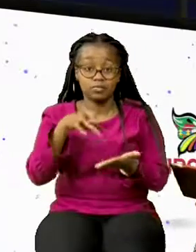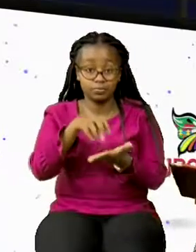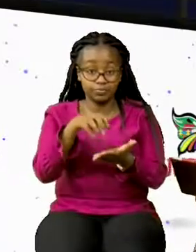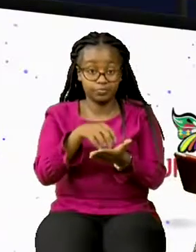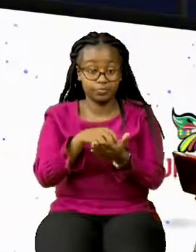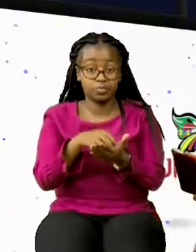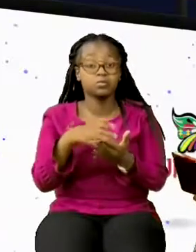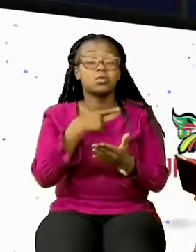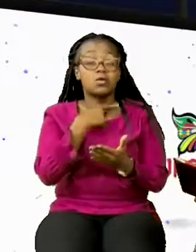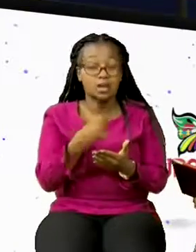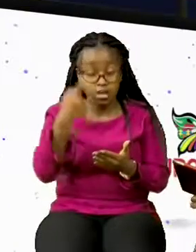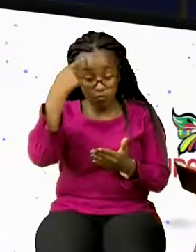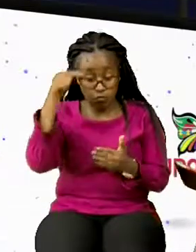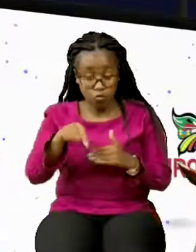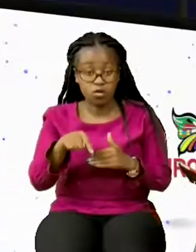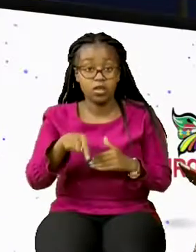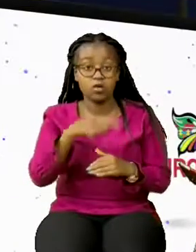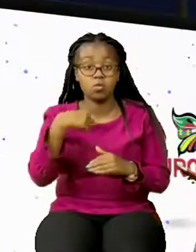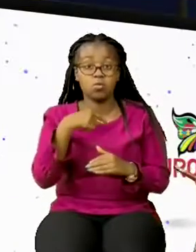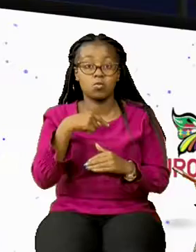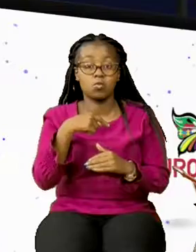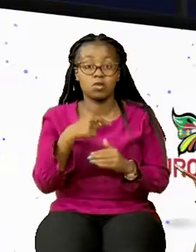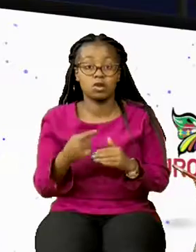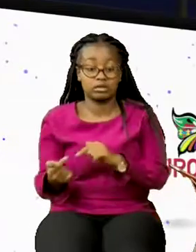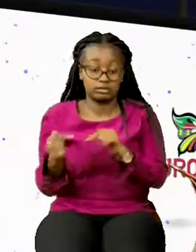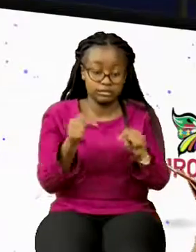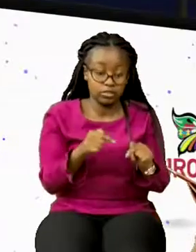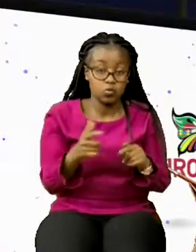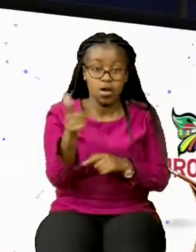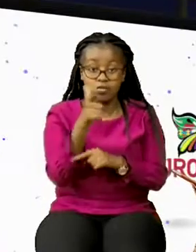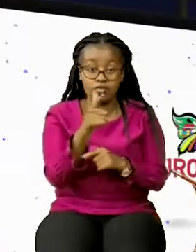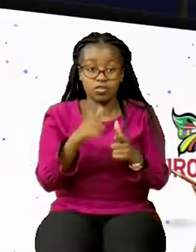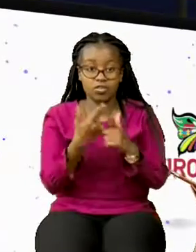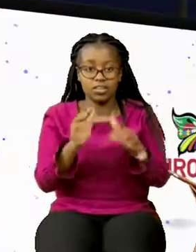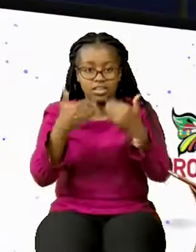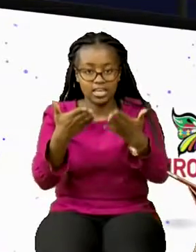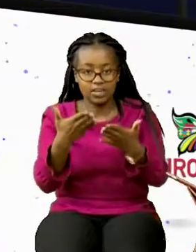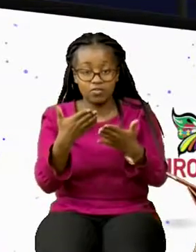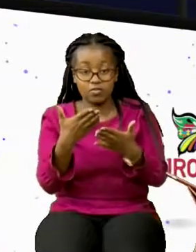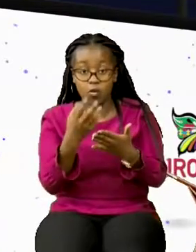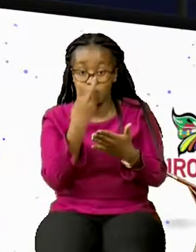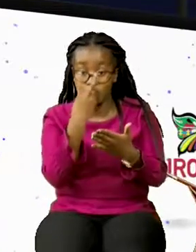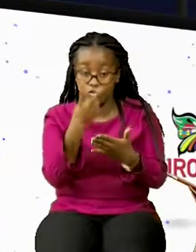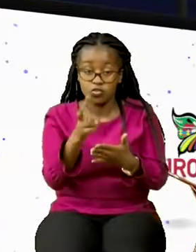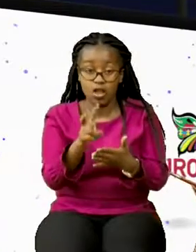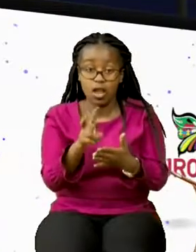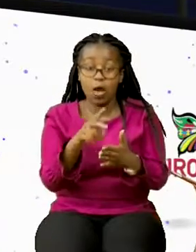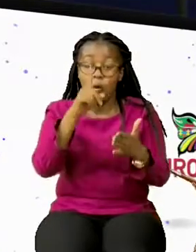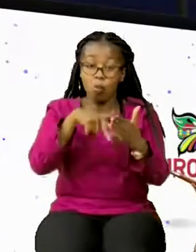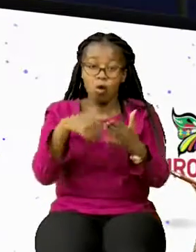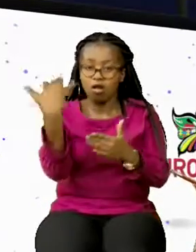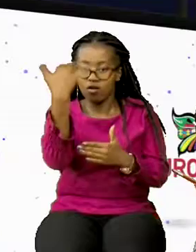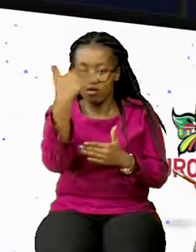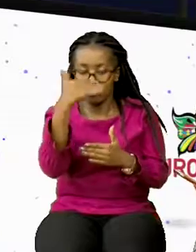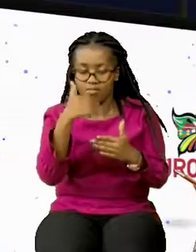circumstances, I would like for today that we actually dive into a video and give you some visual aspects of what